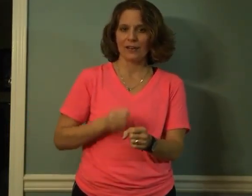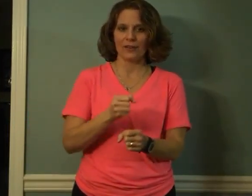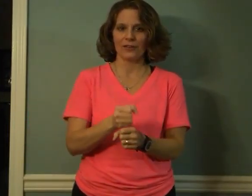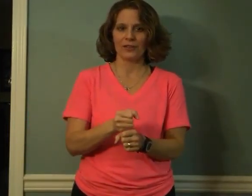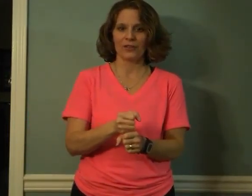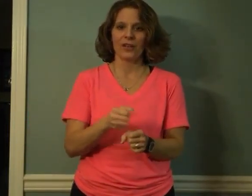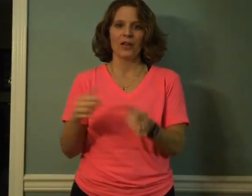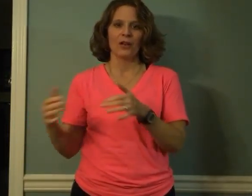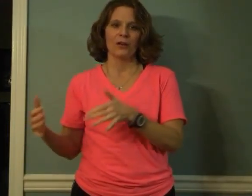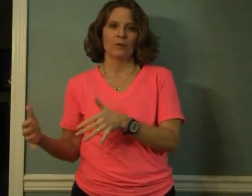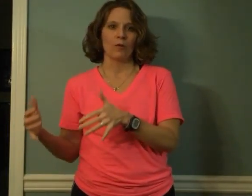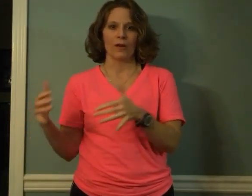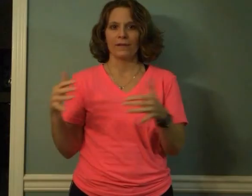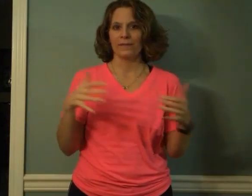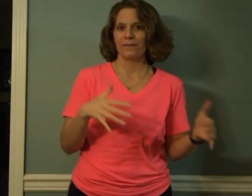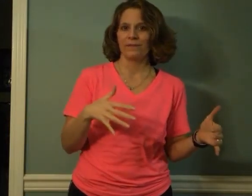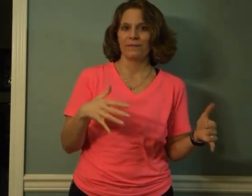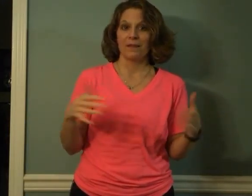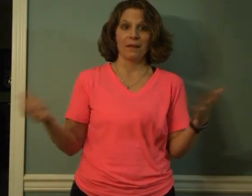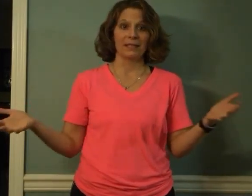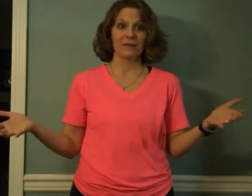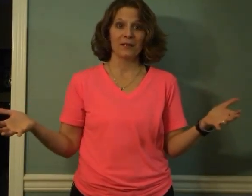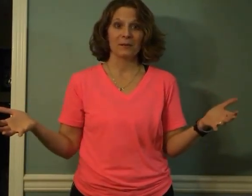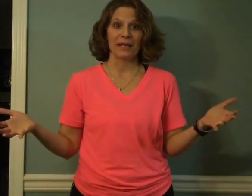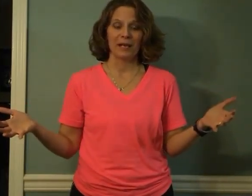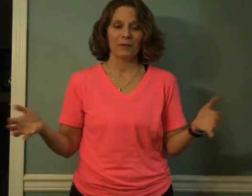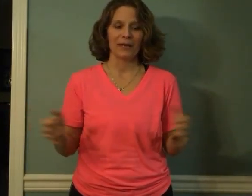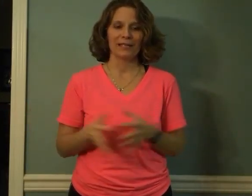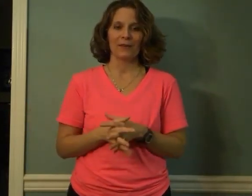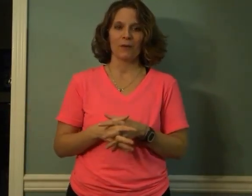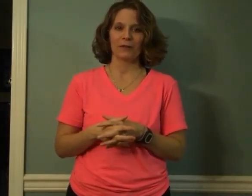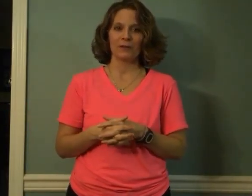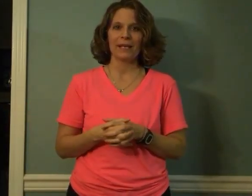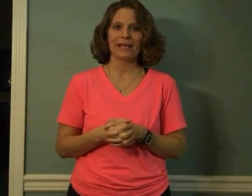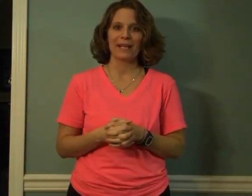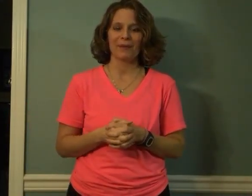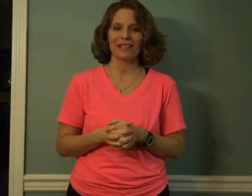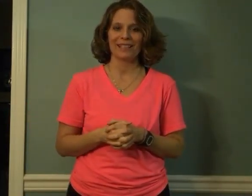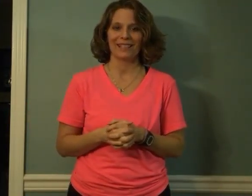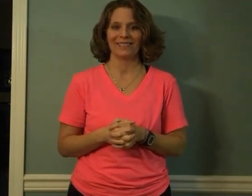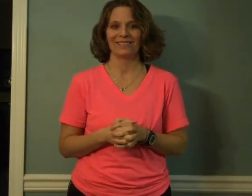Years' War. And that's it for this week. I hope you guys have a wonderful week and keep practicing.